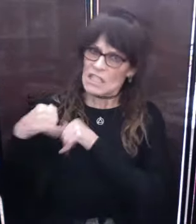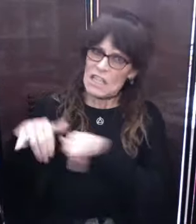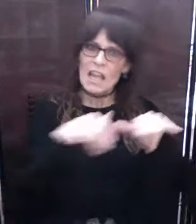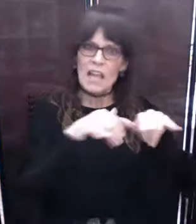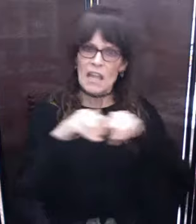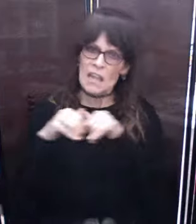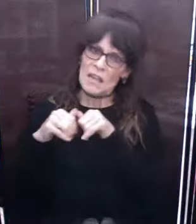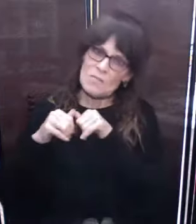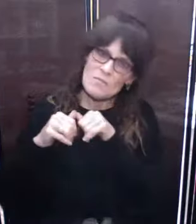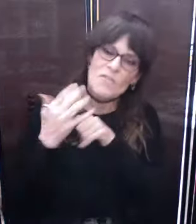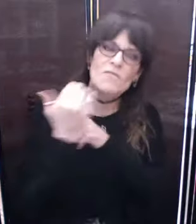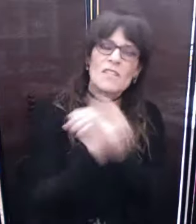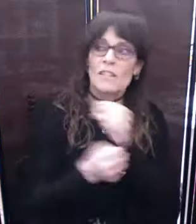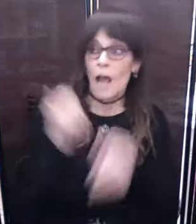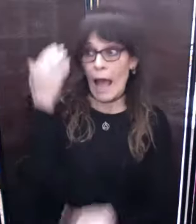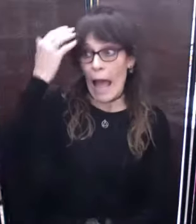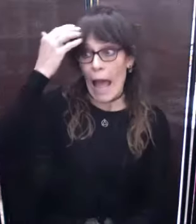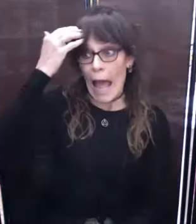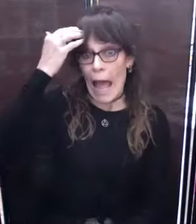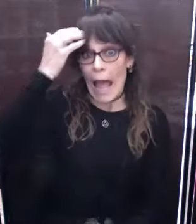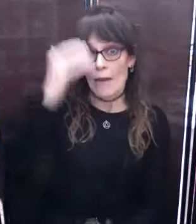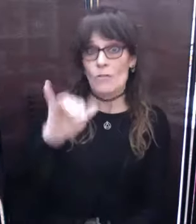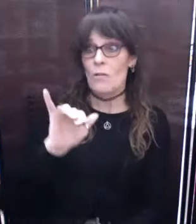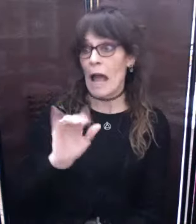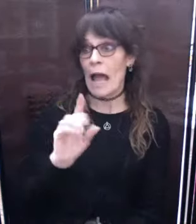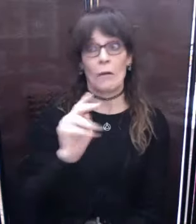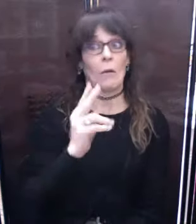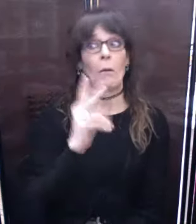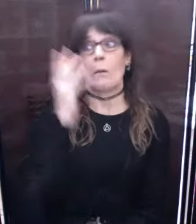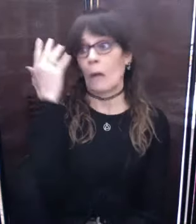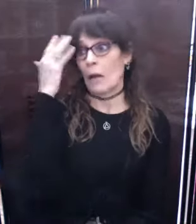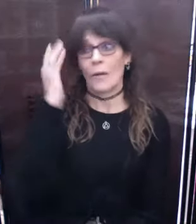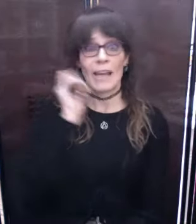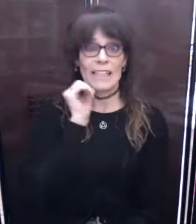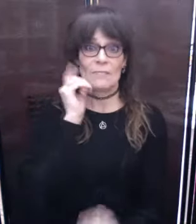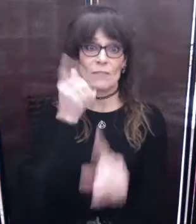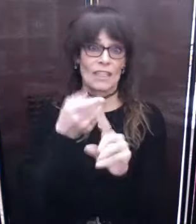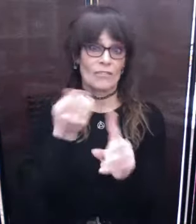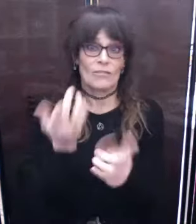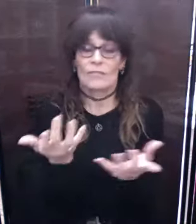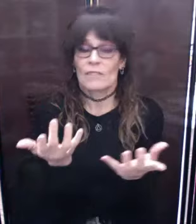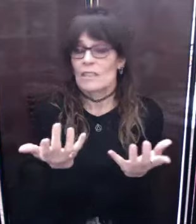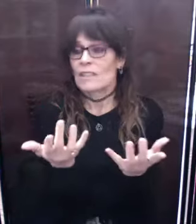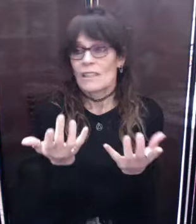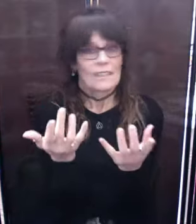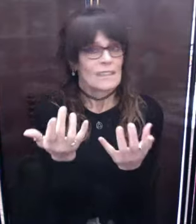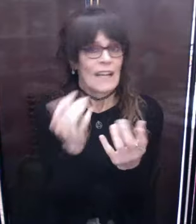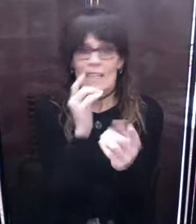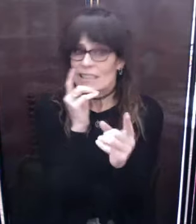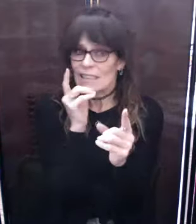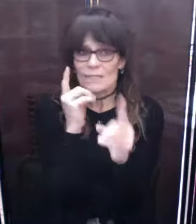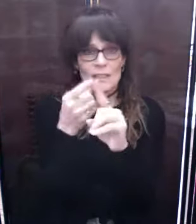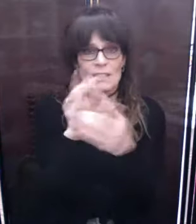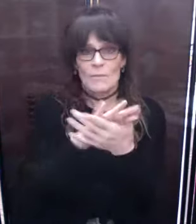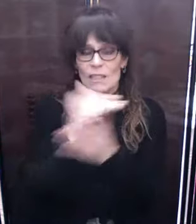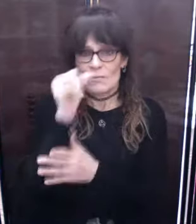I don't know. I didn't mean to. I I I didn't mean to get drunk beforehand. And